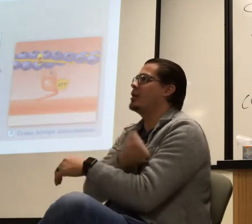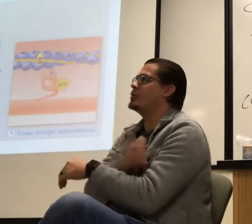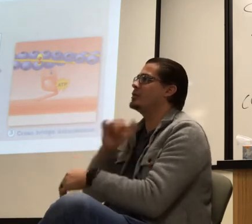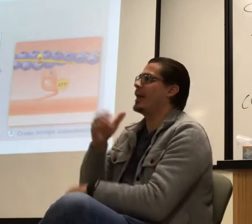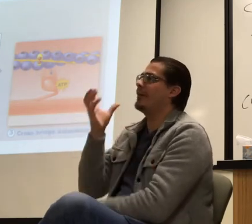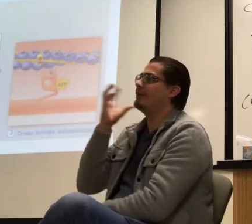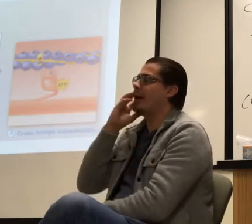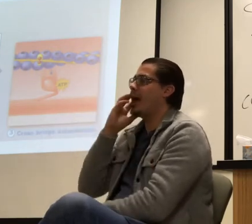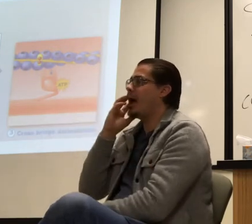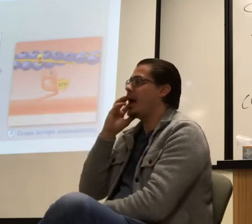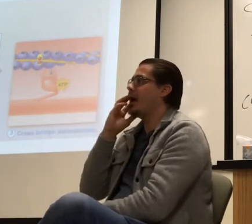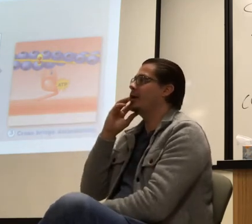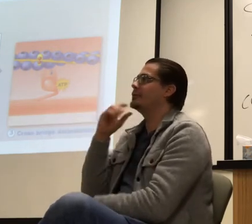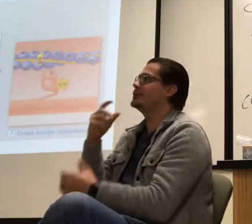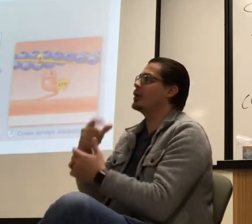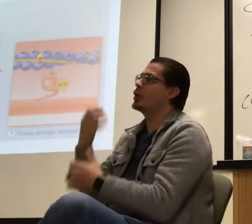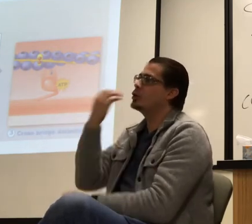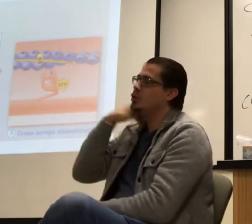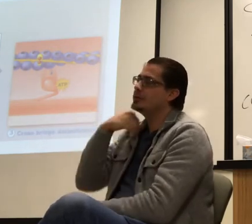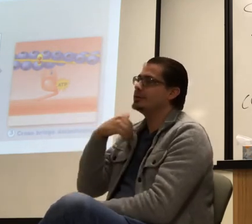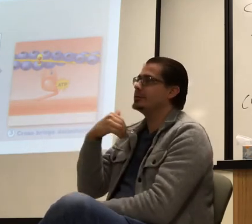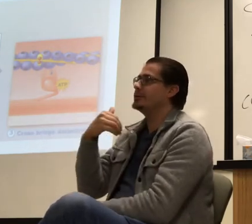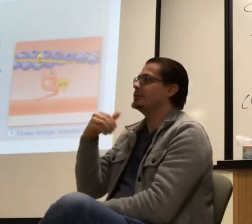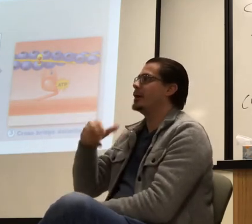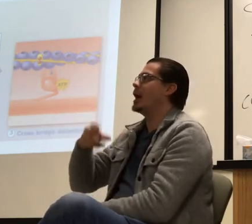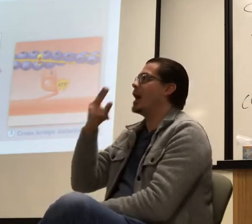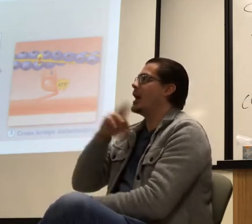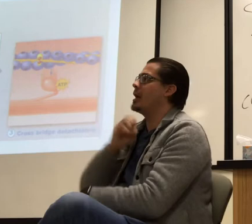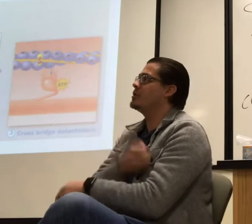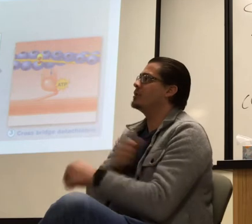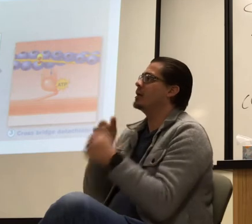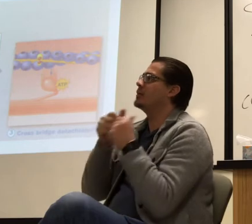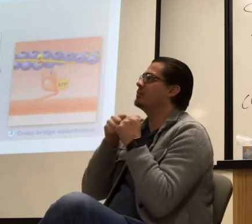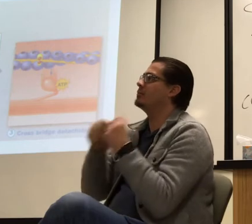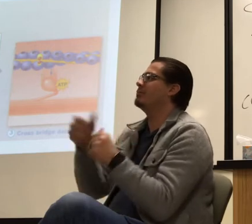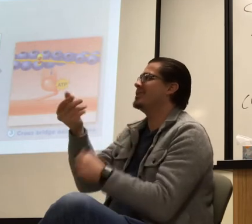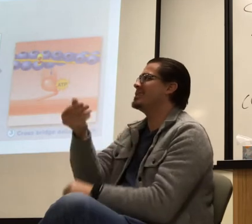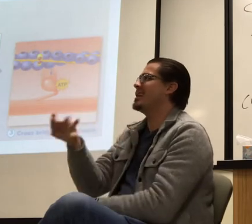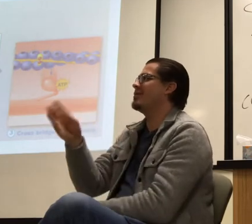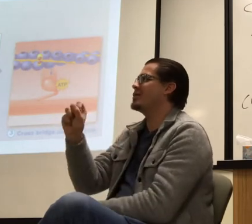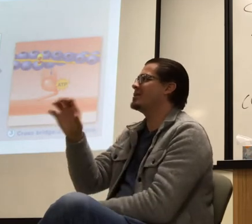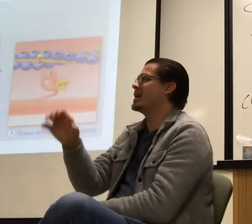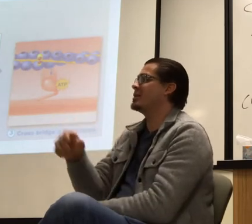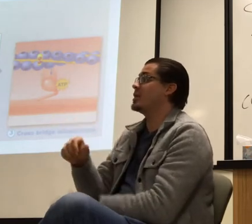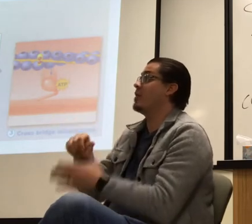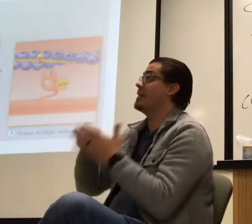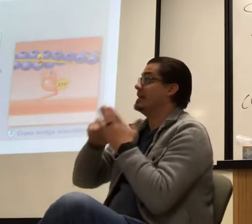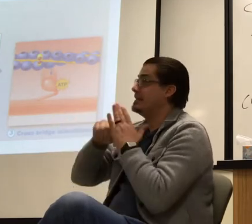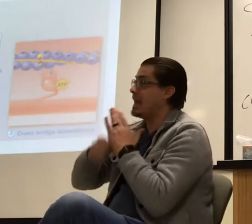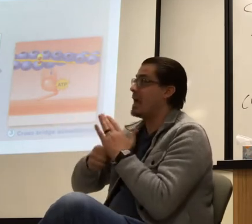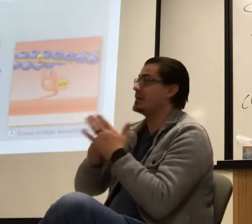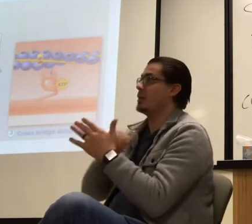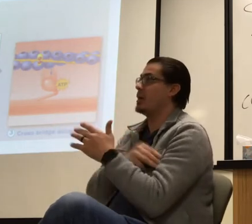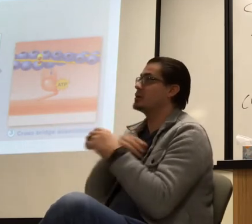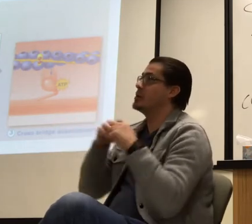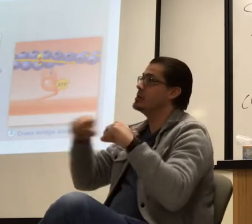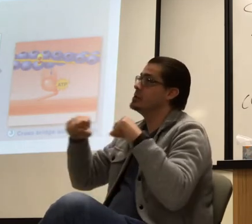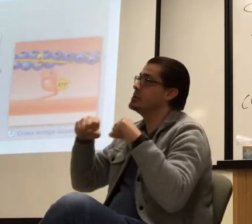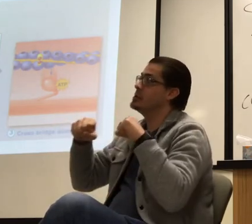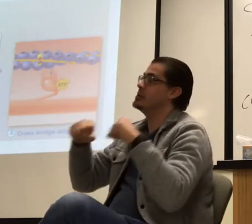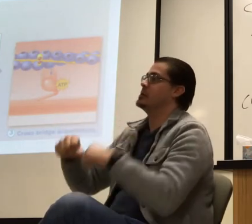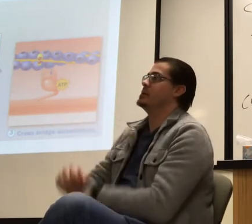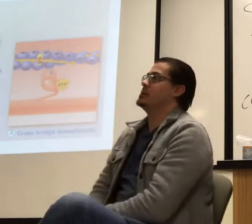fat stores you can start using, but the high energy phosphates can last you several seconds of intense muscle work.